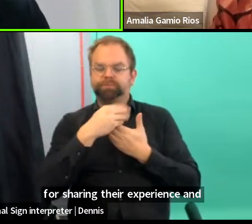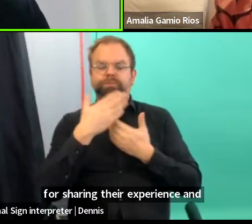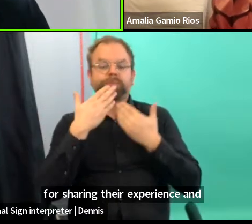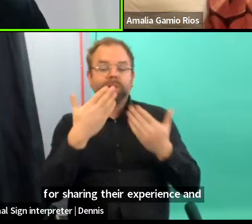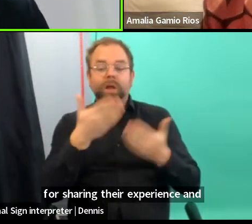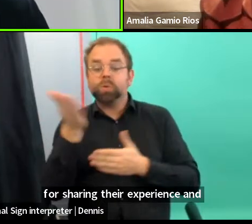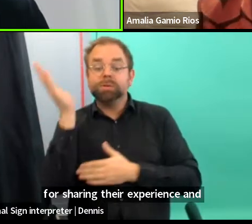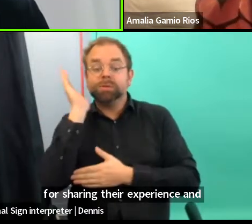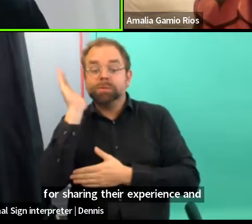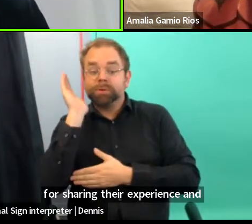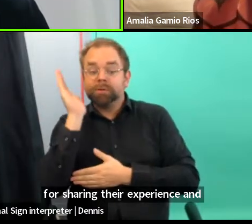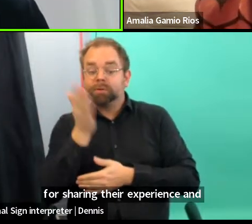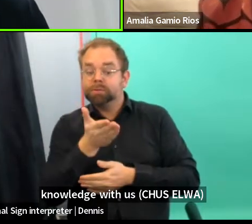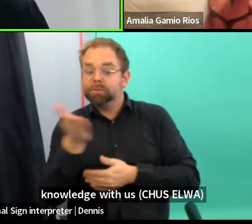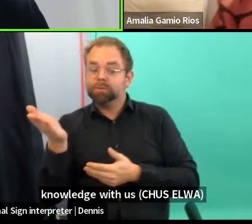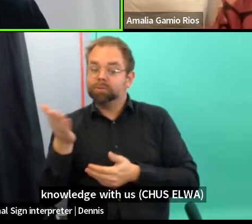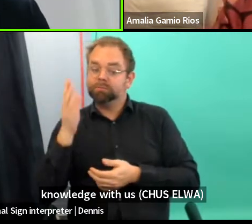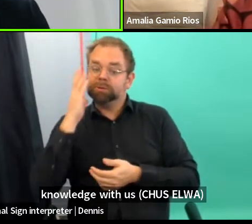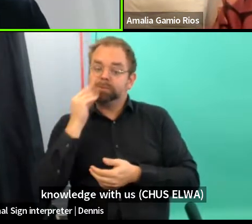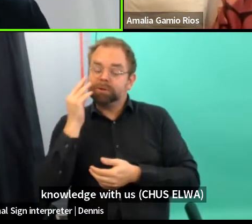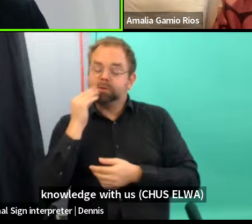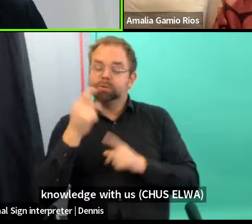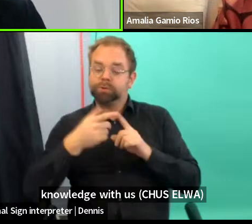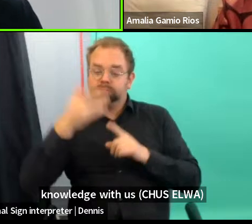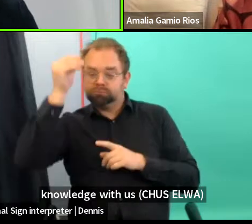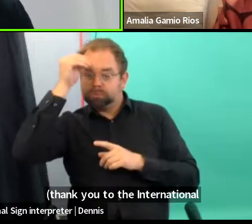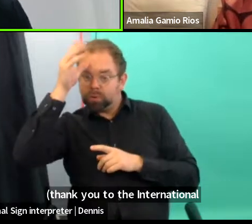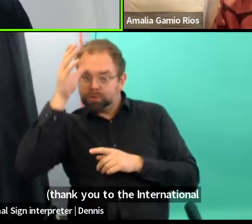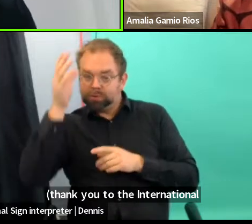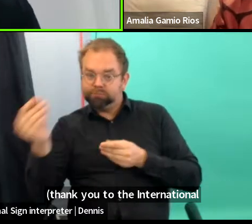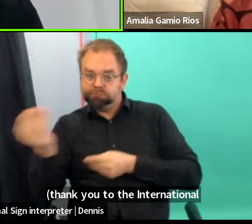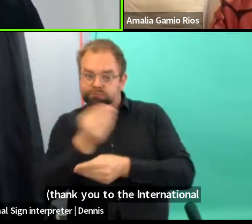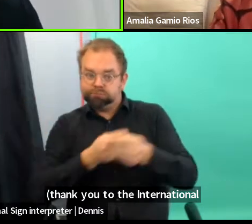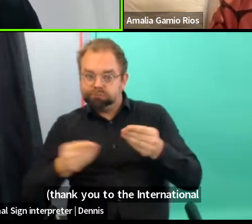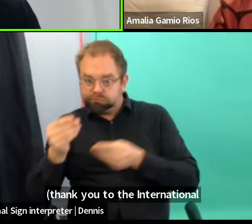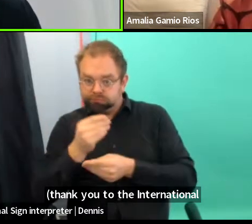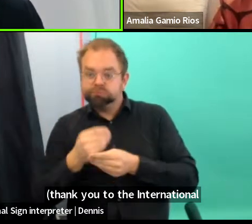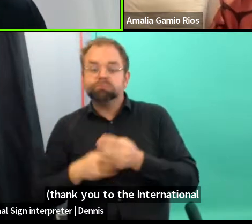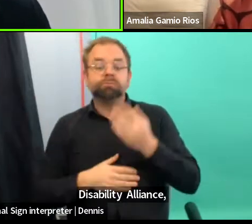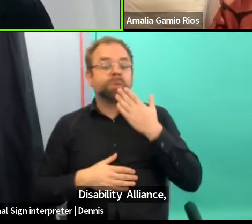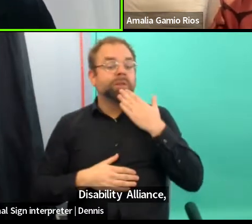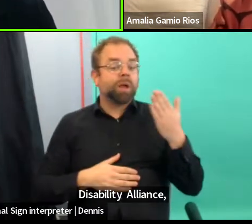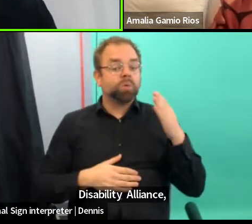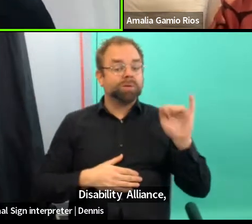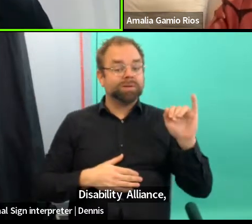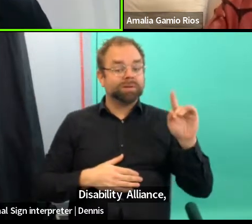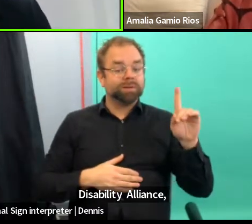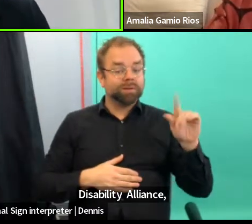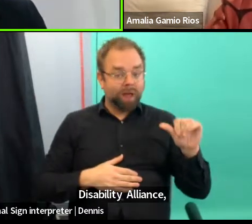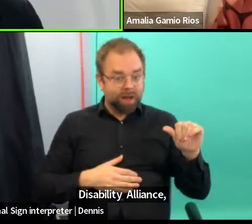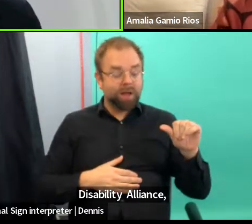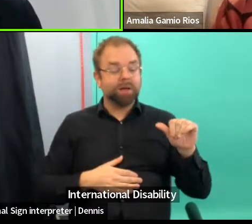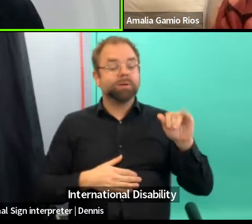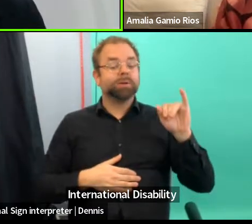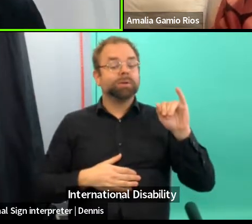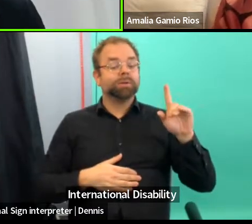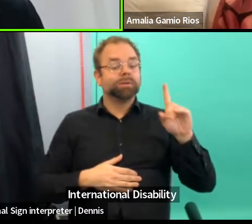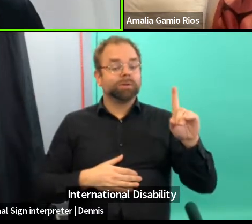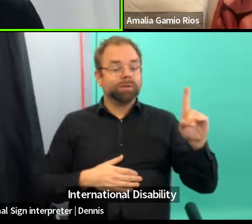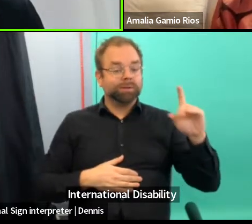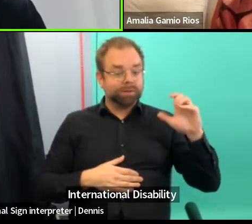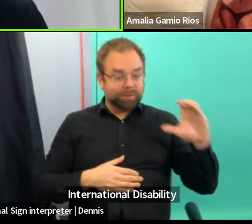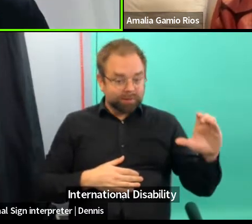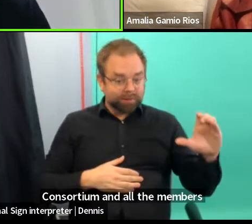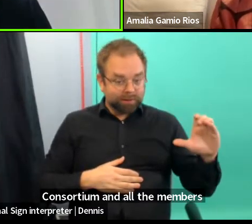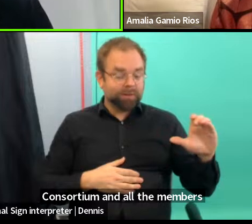Disability Alliance, International Disability and Development Consortium, and all the members of the Disability Inclusion Education Group for all their work